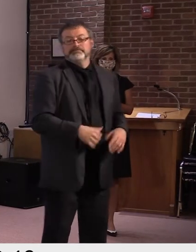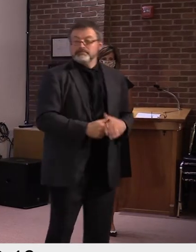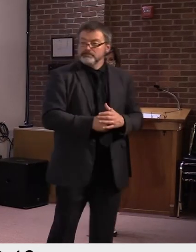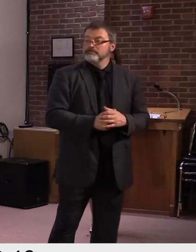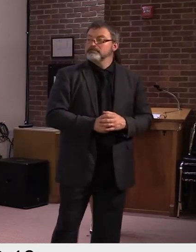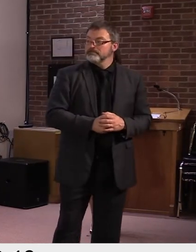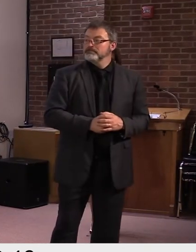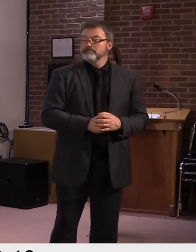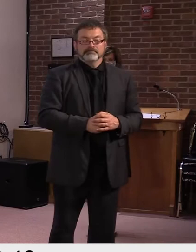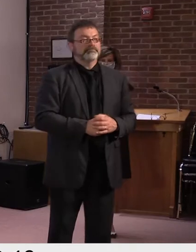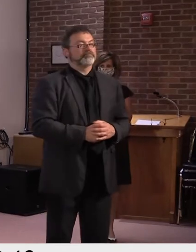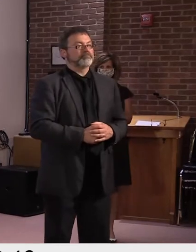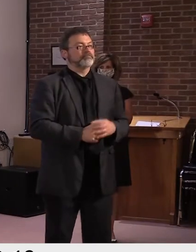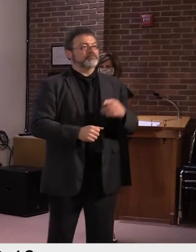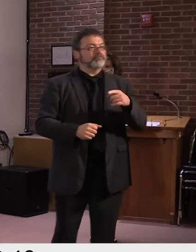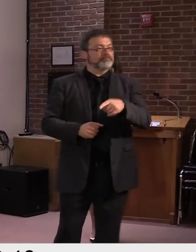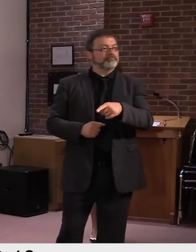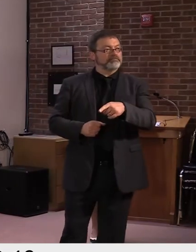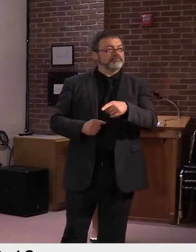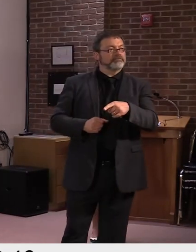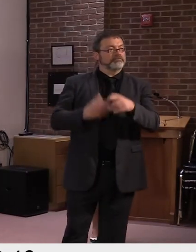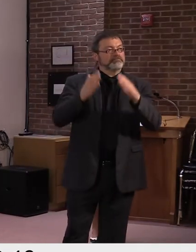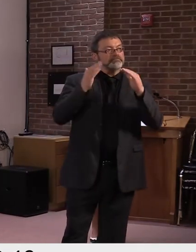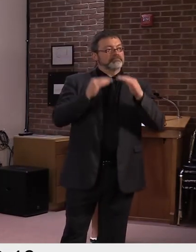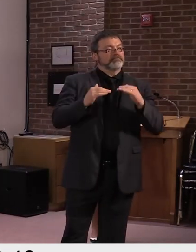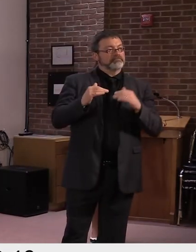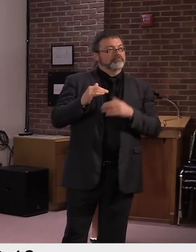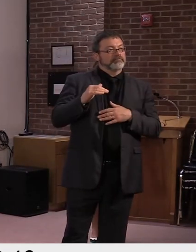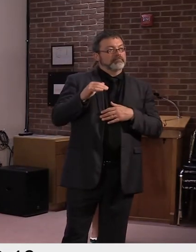Eric, the Times Argus.